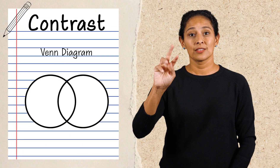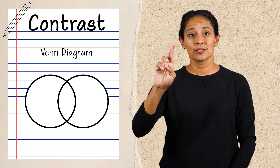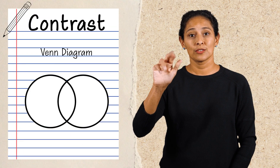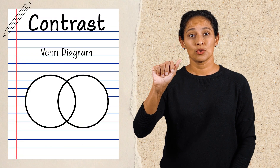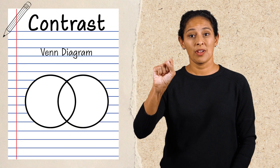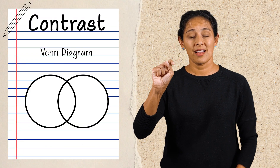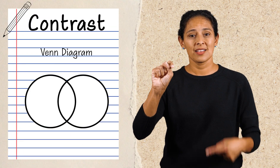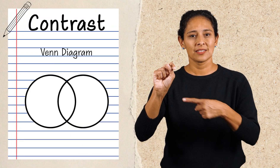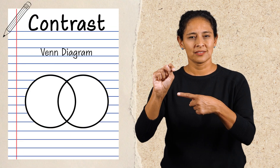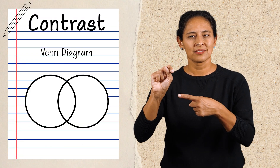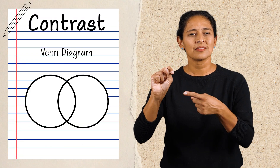Contrast.